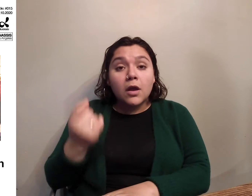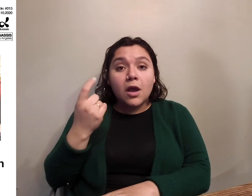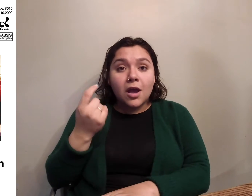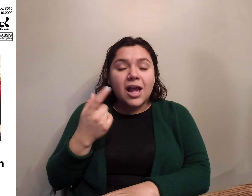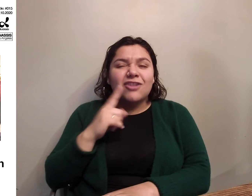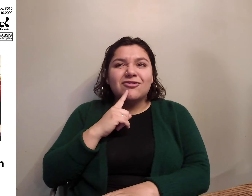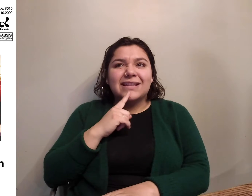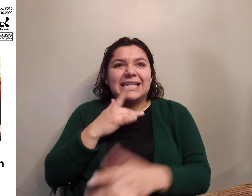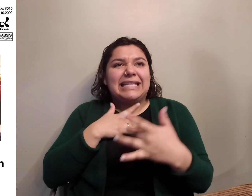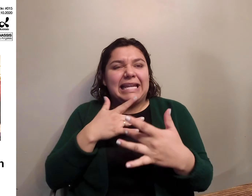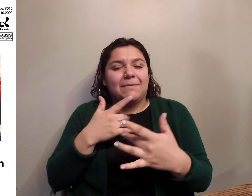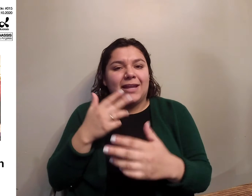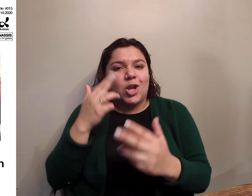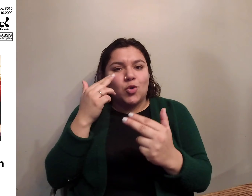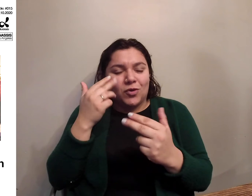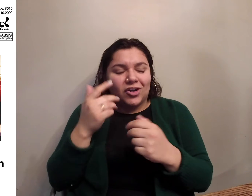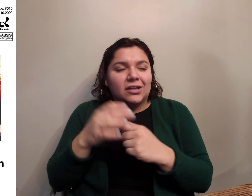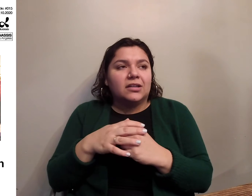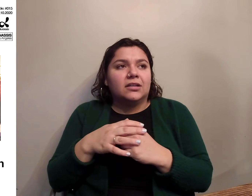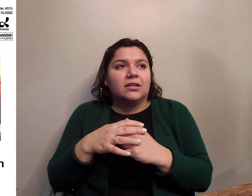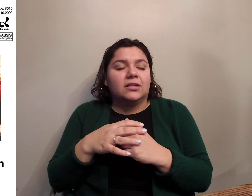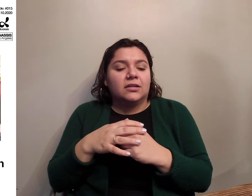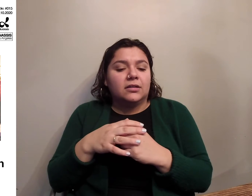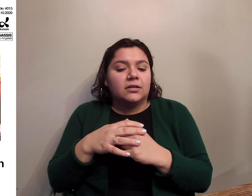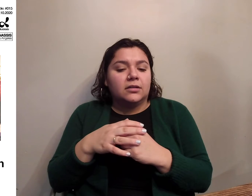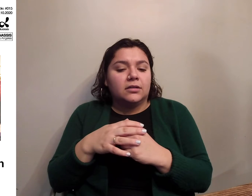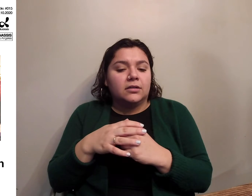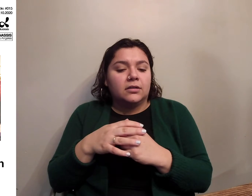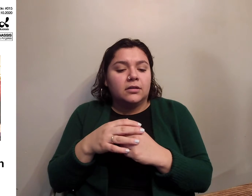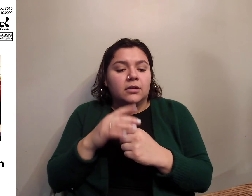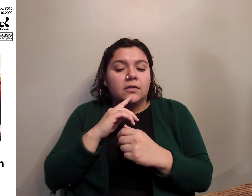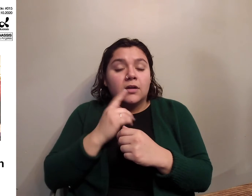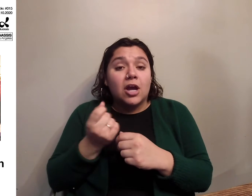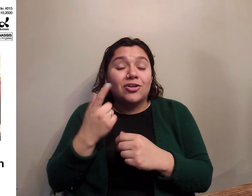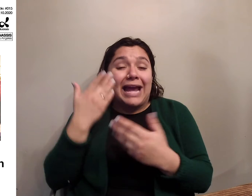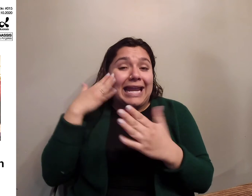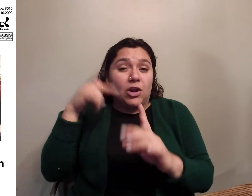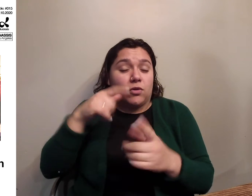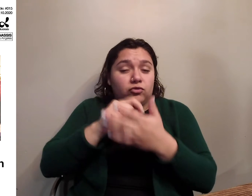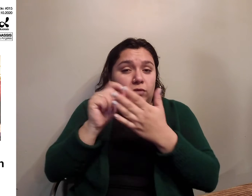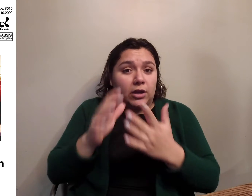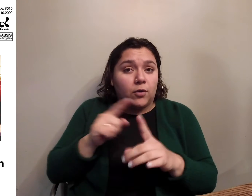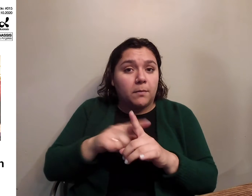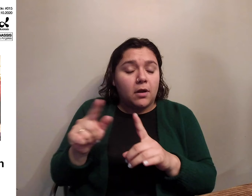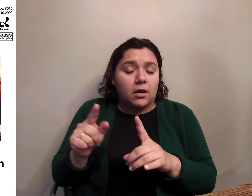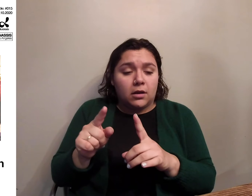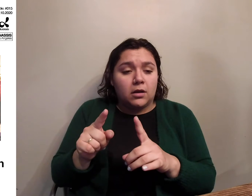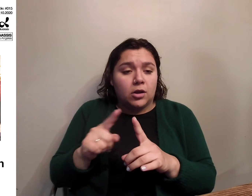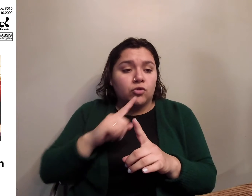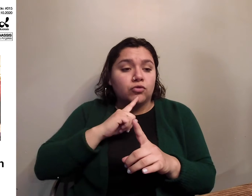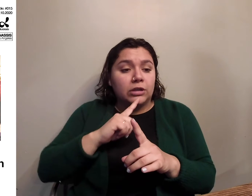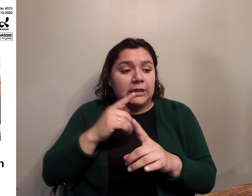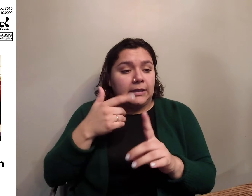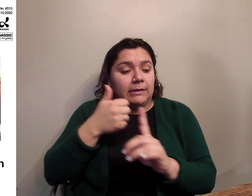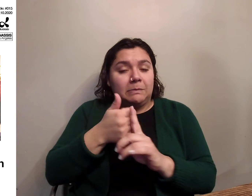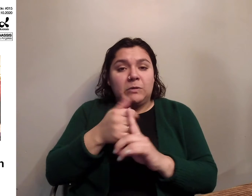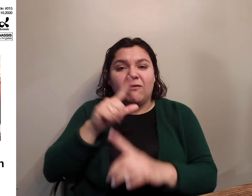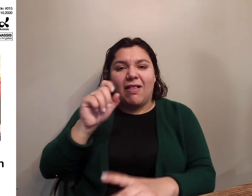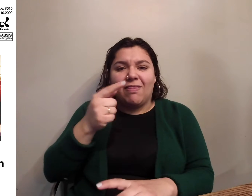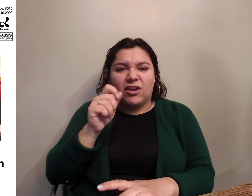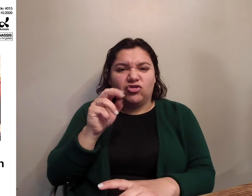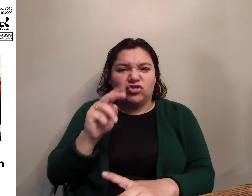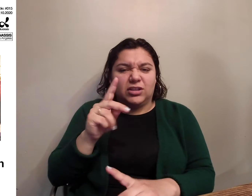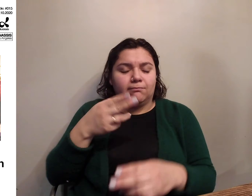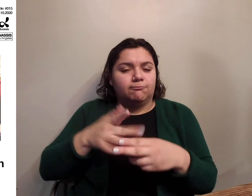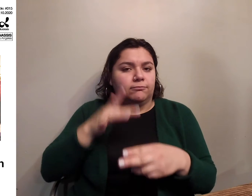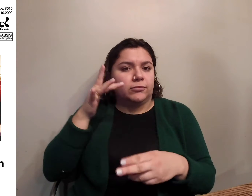ill-humored by all respect. I obviously didn't know him, but that's the legend, and that he